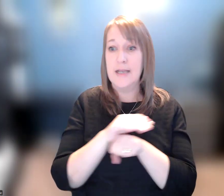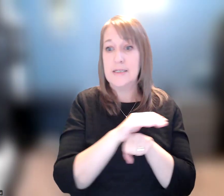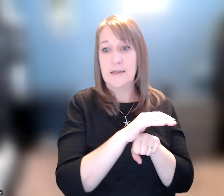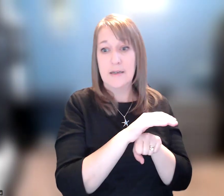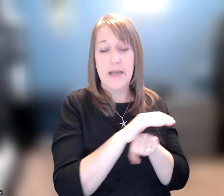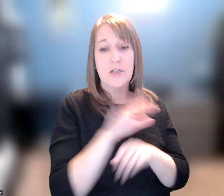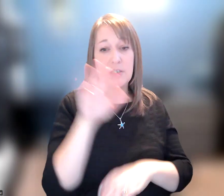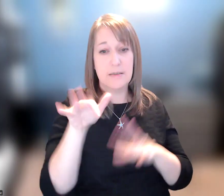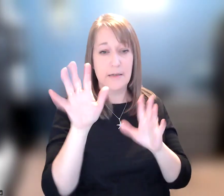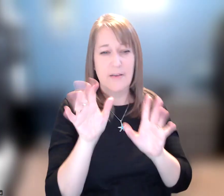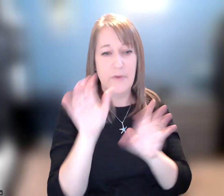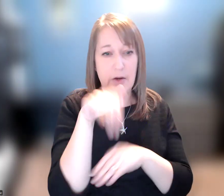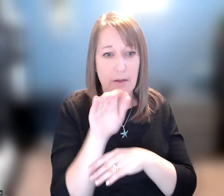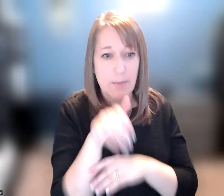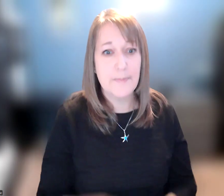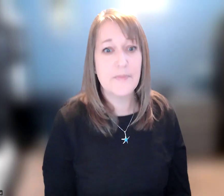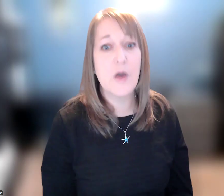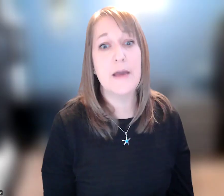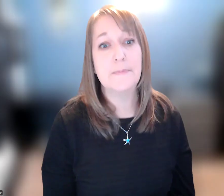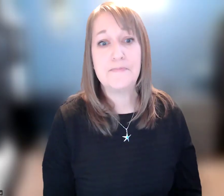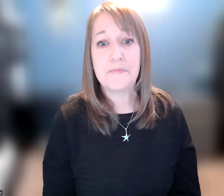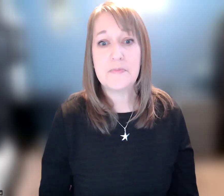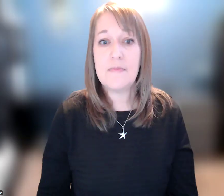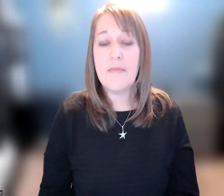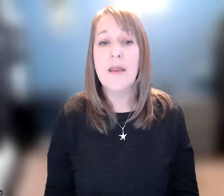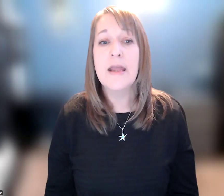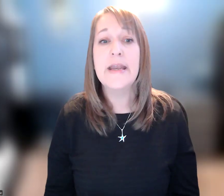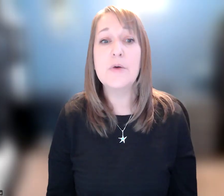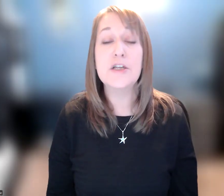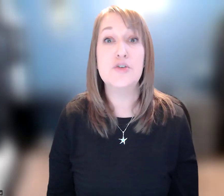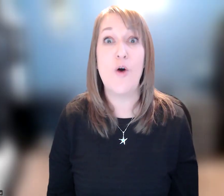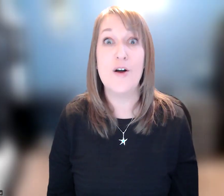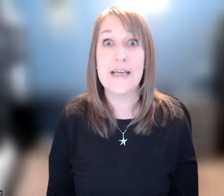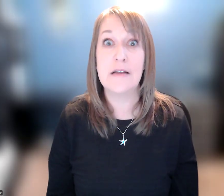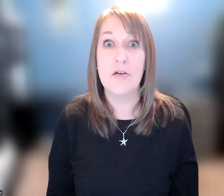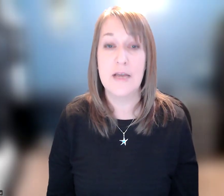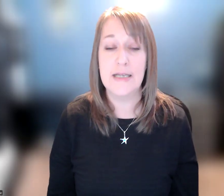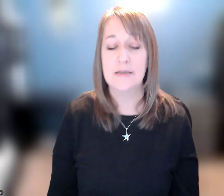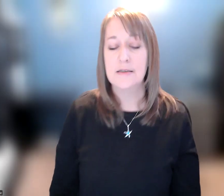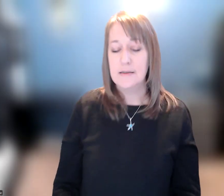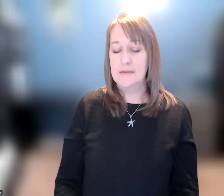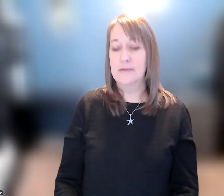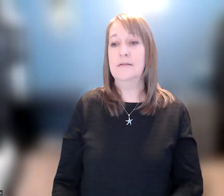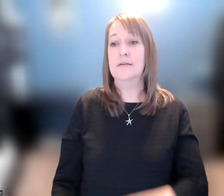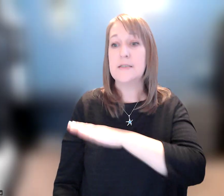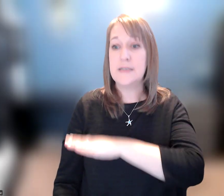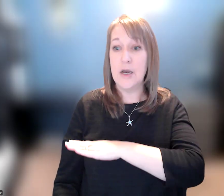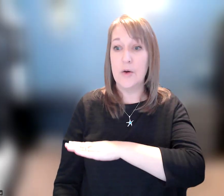night. And it can vary a little bit. Okay, now we're going to do all day and all night. So if